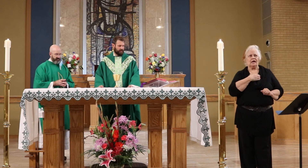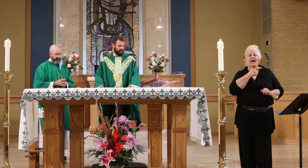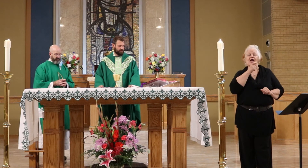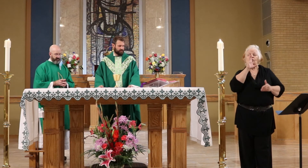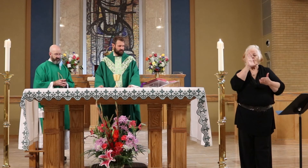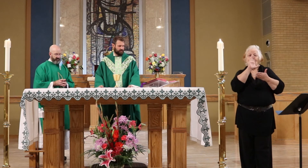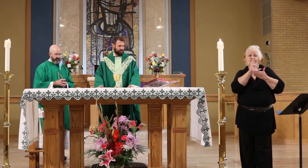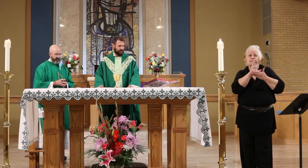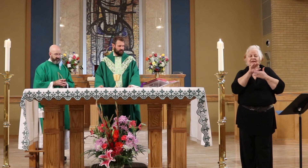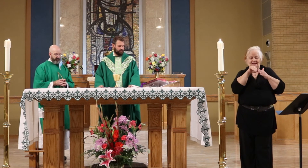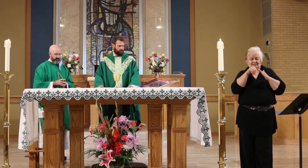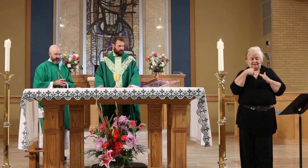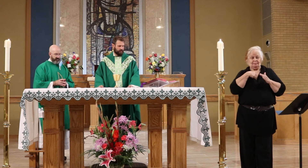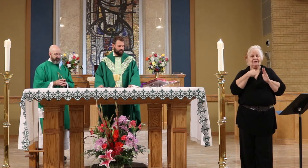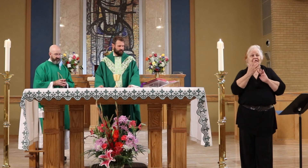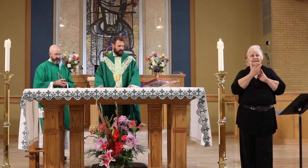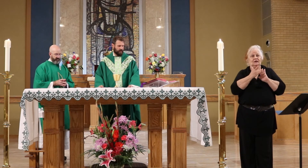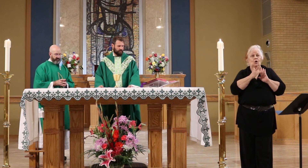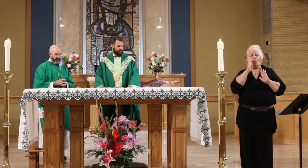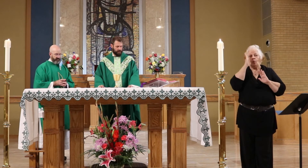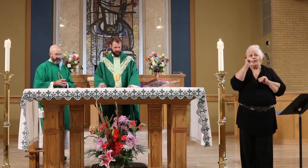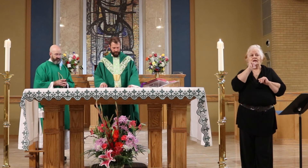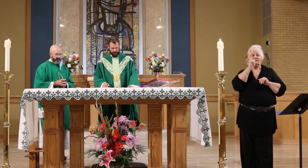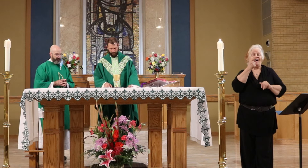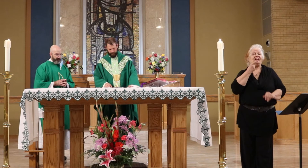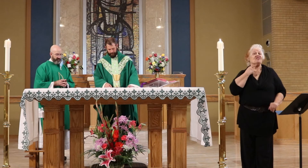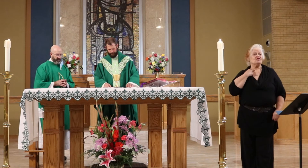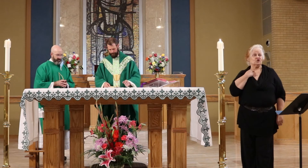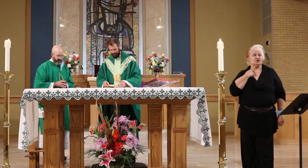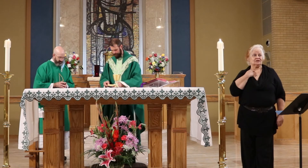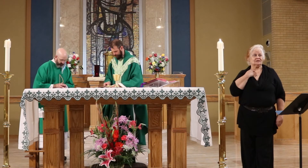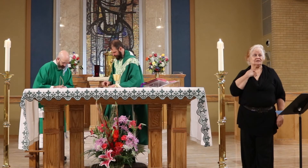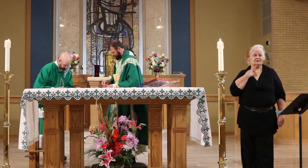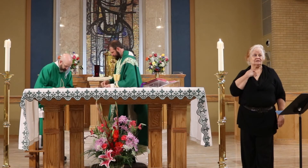whoever believes in me will not thirst.